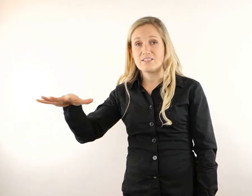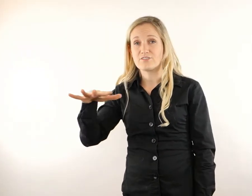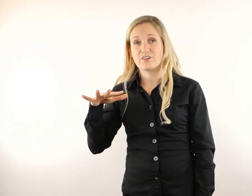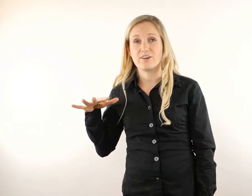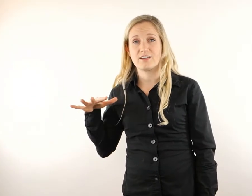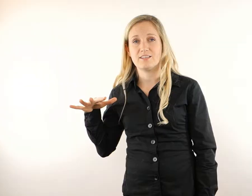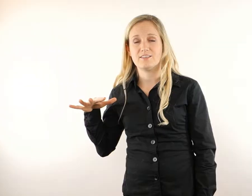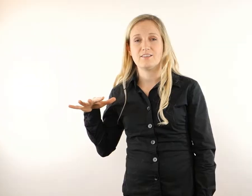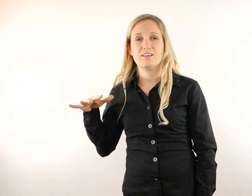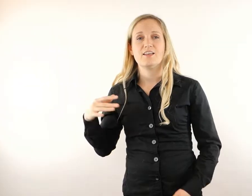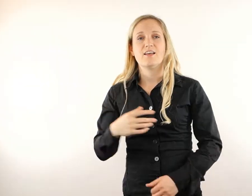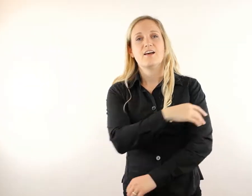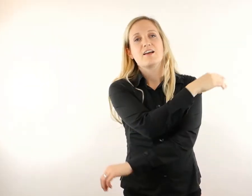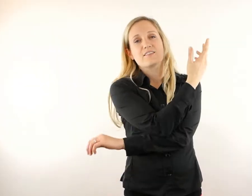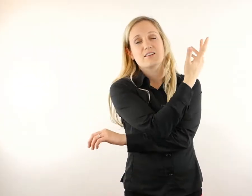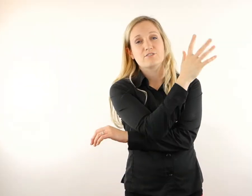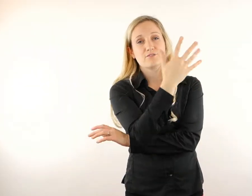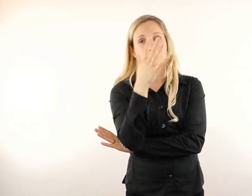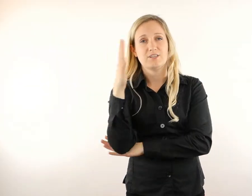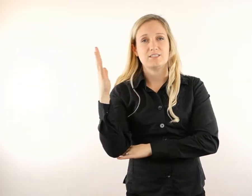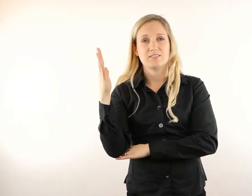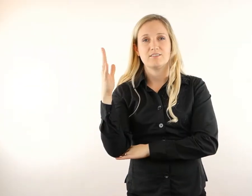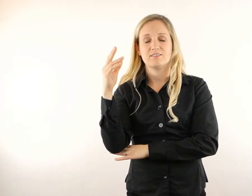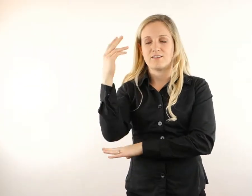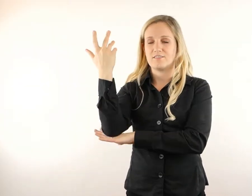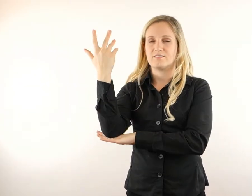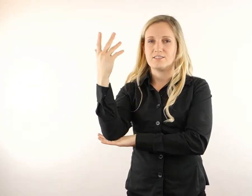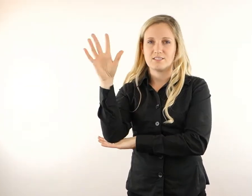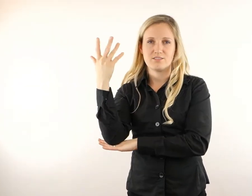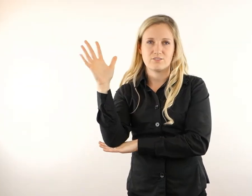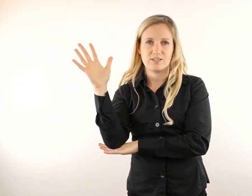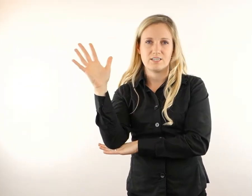or garden, and then I'll do trees. Now, this is tree.